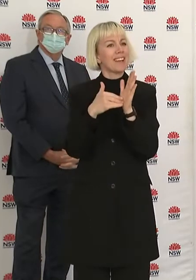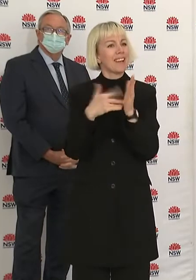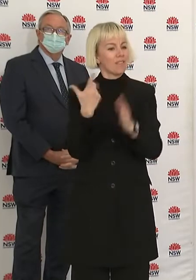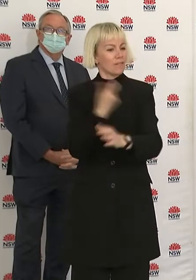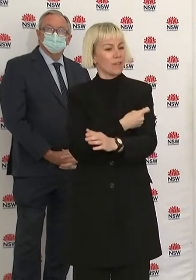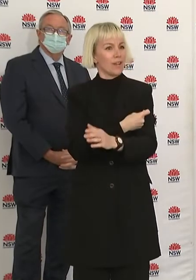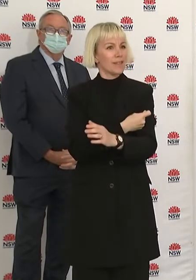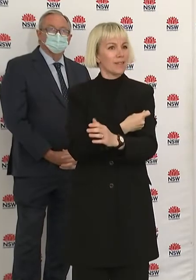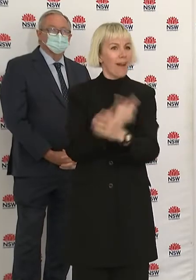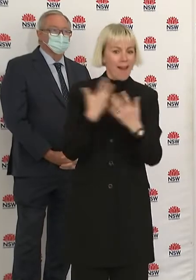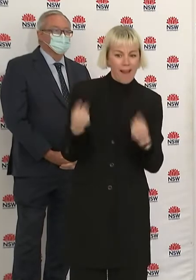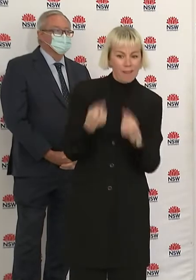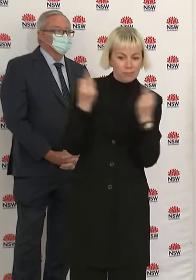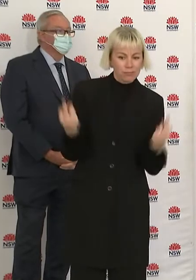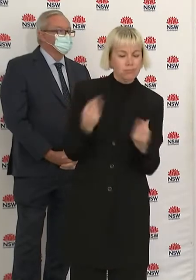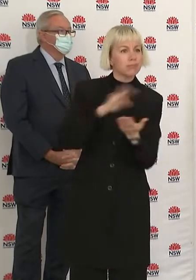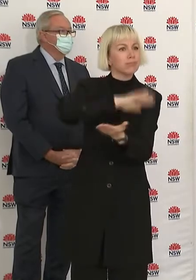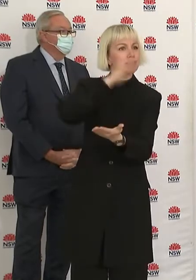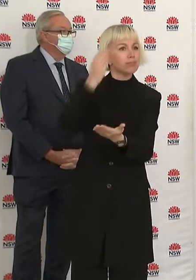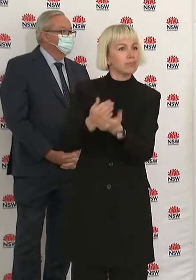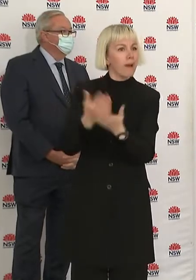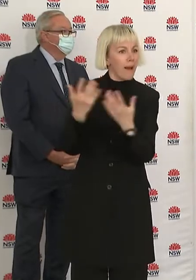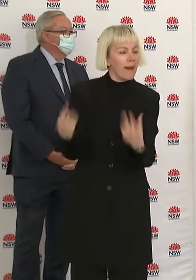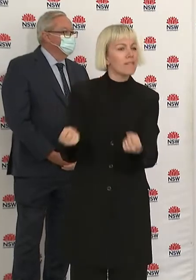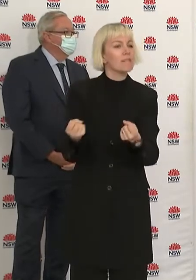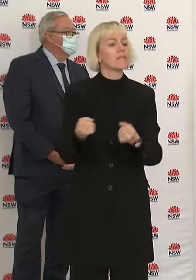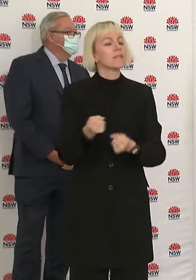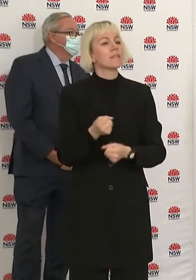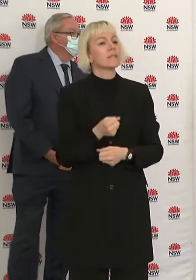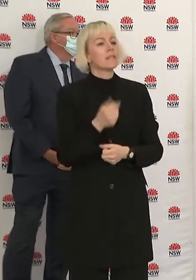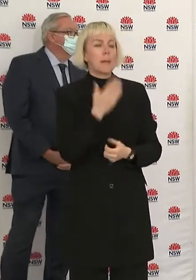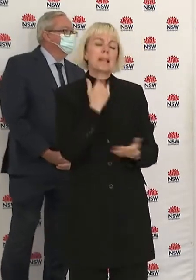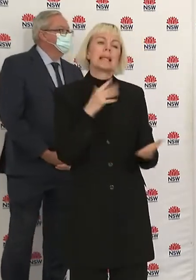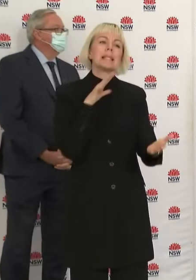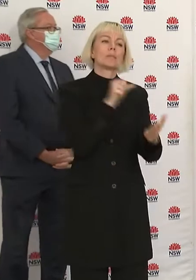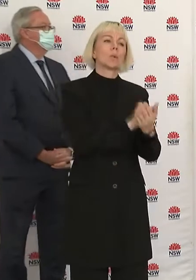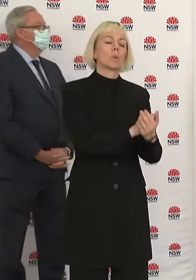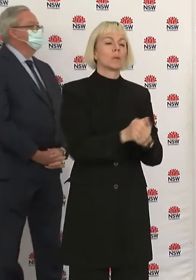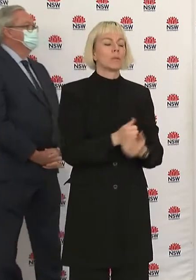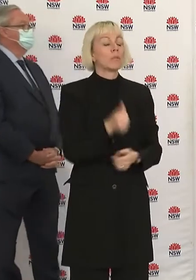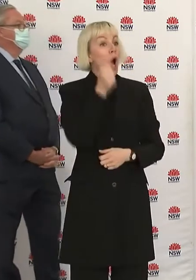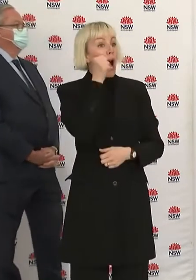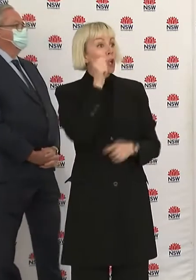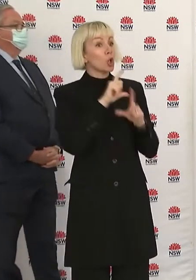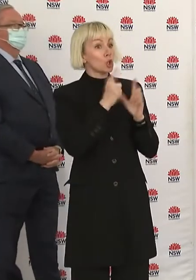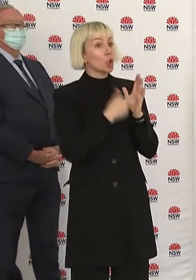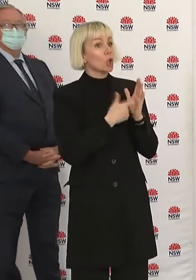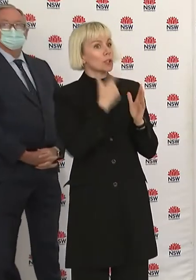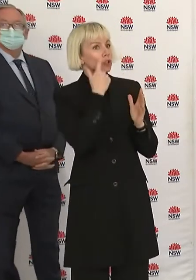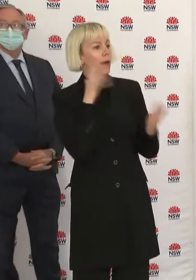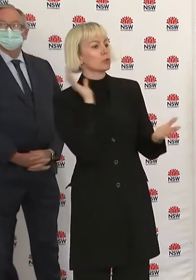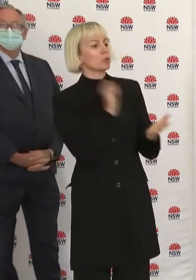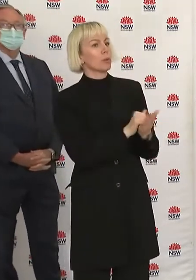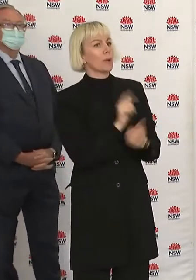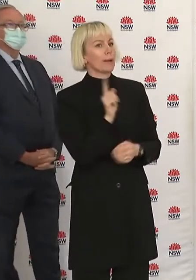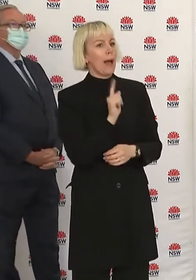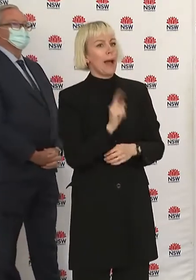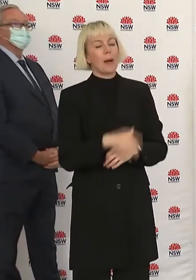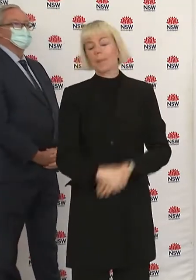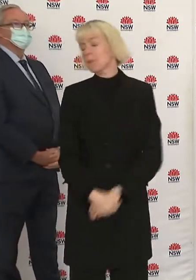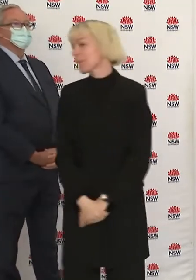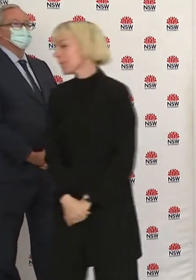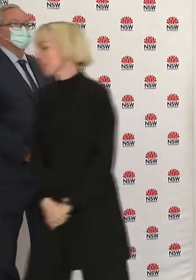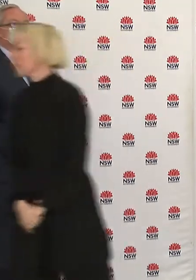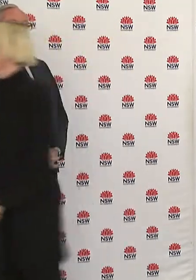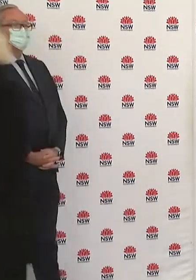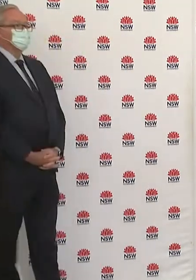in our system, and I know GPs are working very hard to get vaccine out. Last question, please. Last question, please.